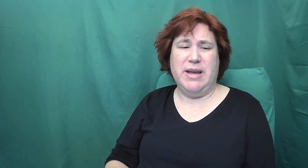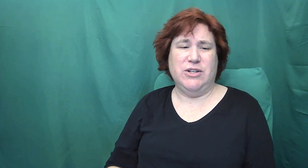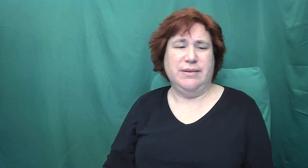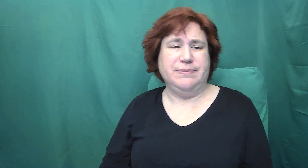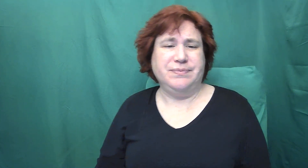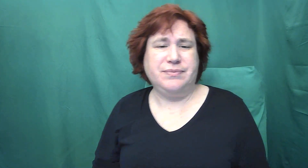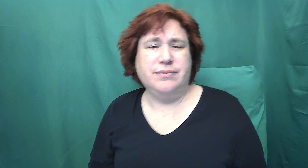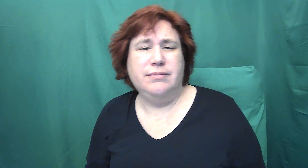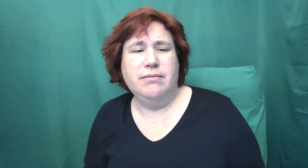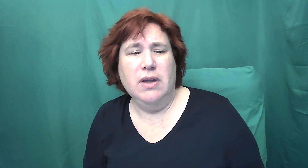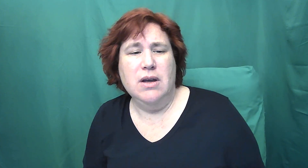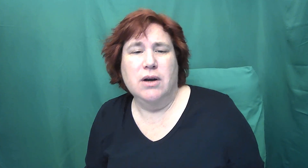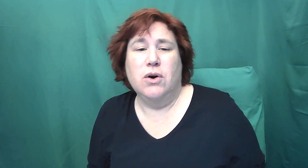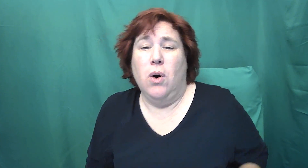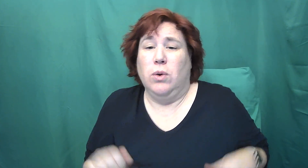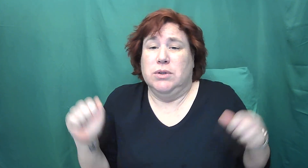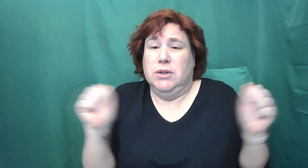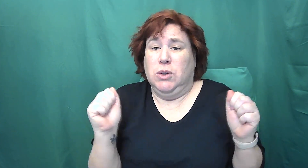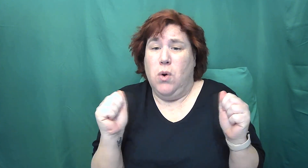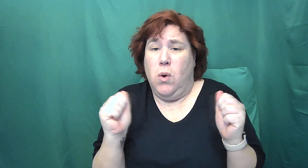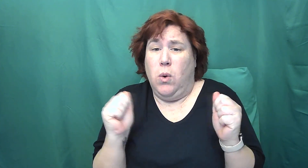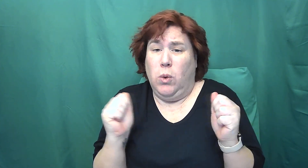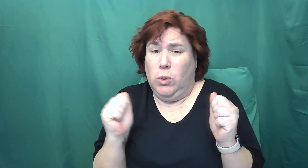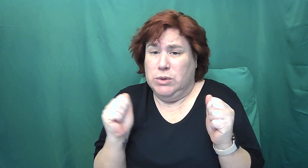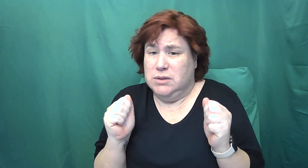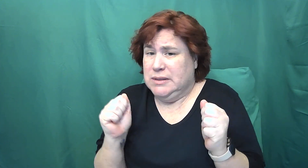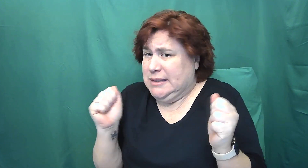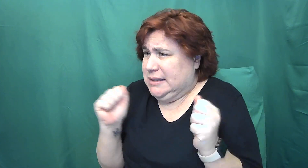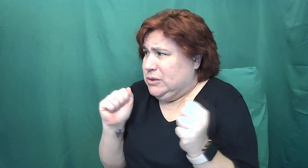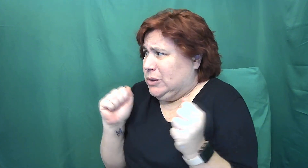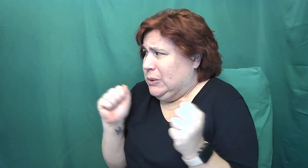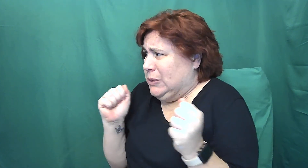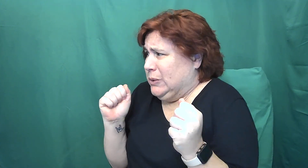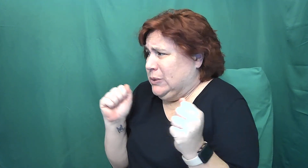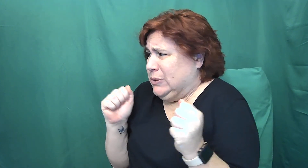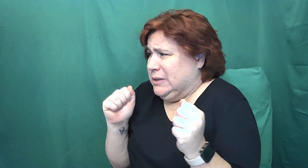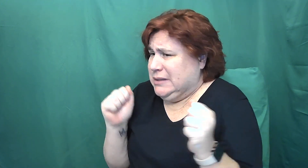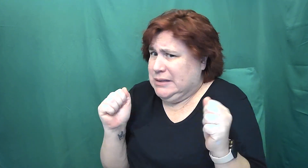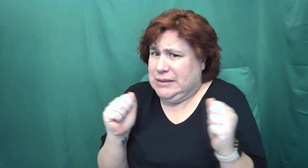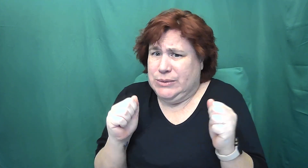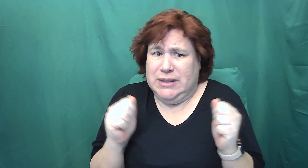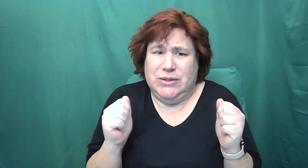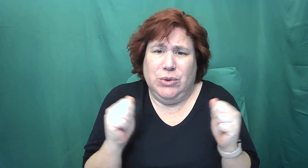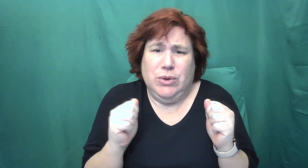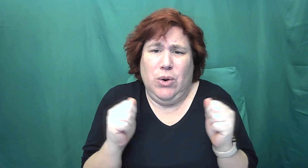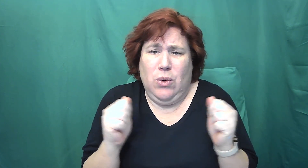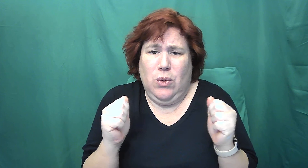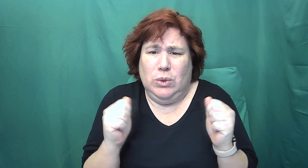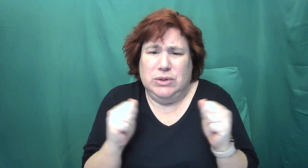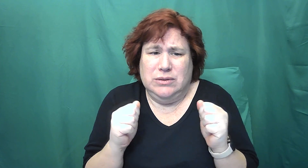information. Cold. Cold. Cold. Oh, it's so cold.